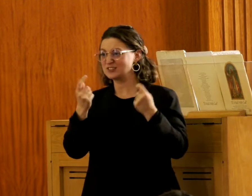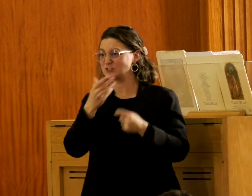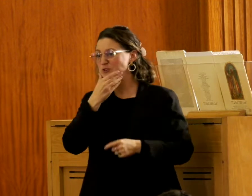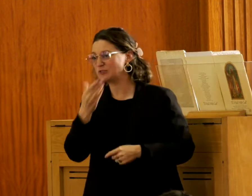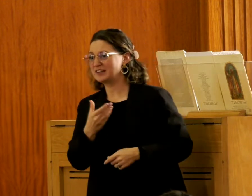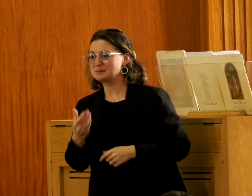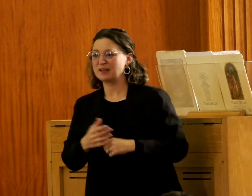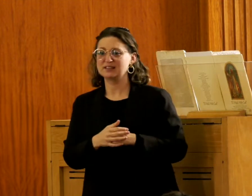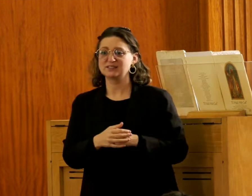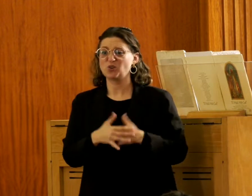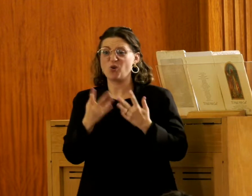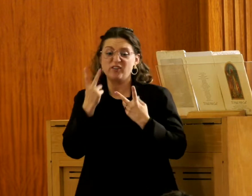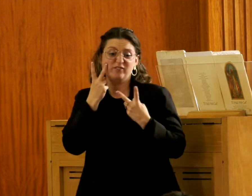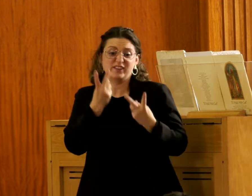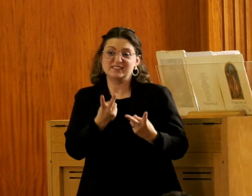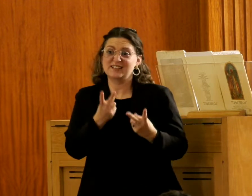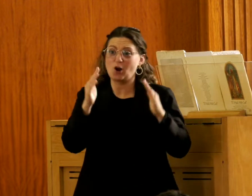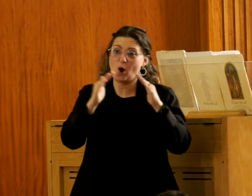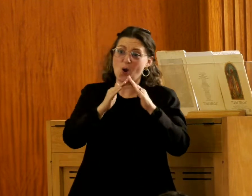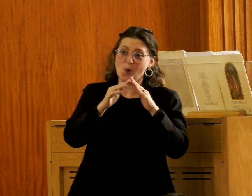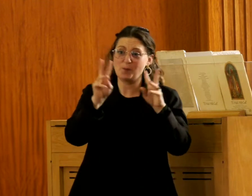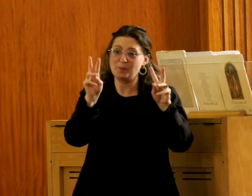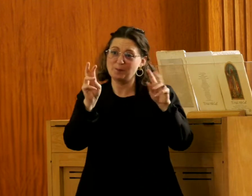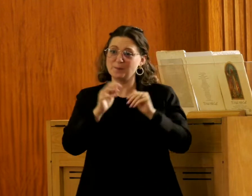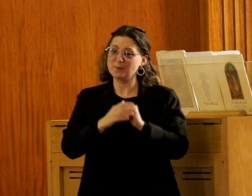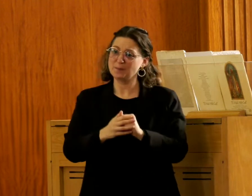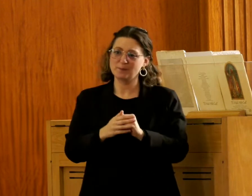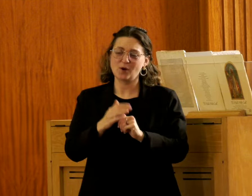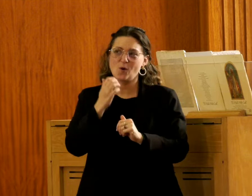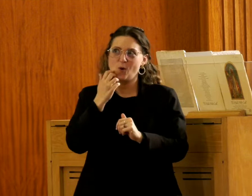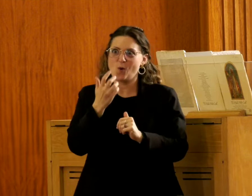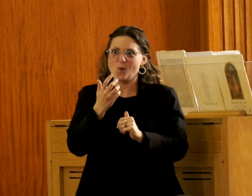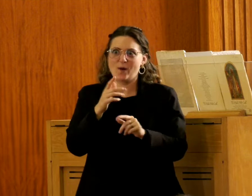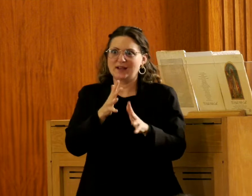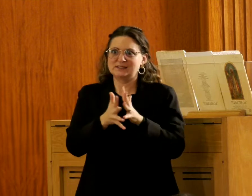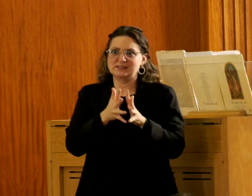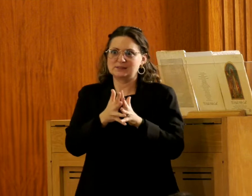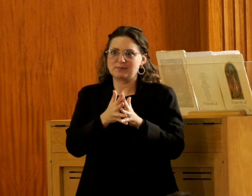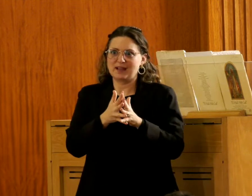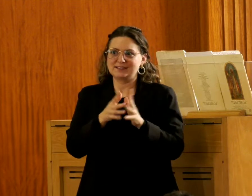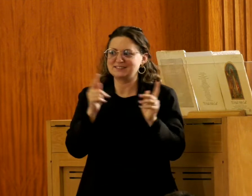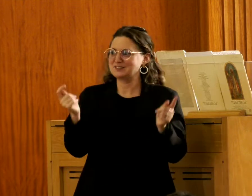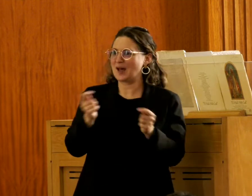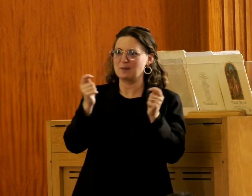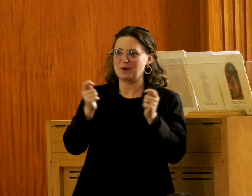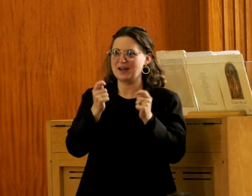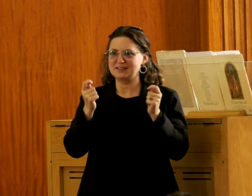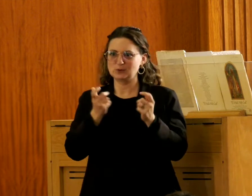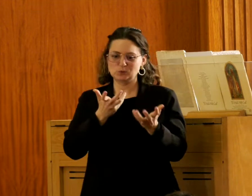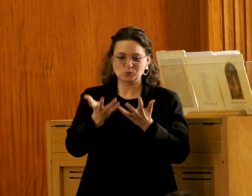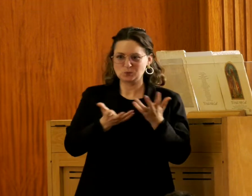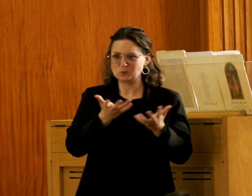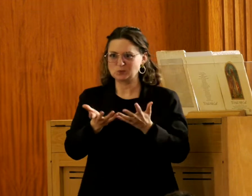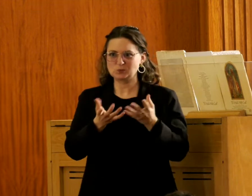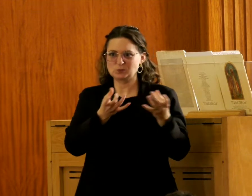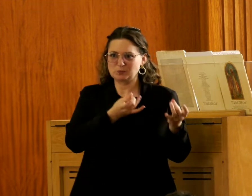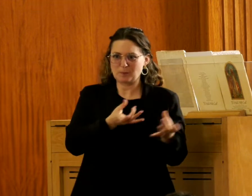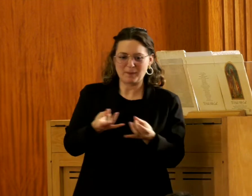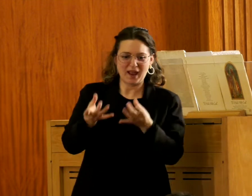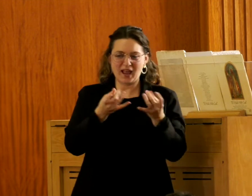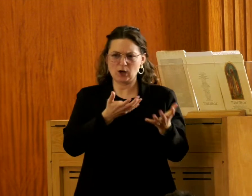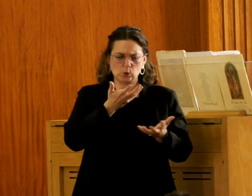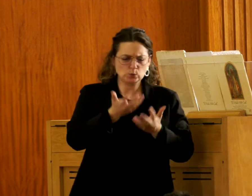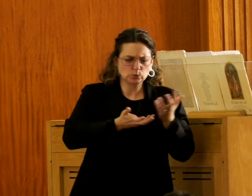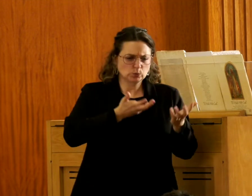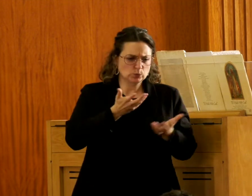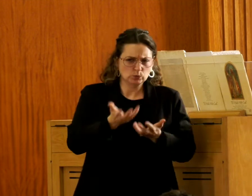just a visit home, was a cause for celebration. She lovingly prepared for these